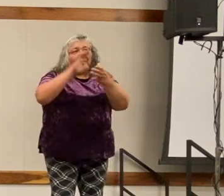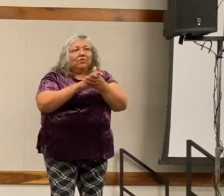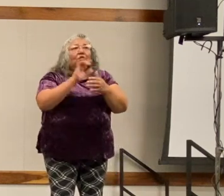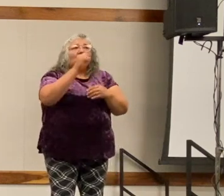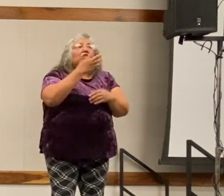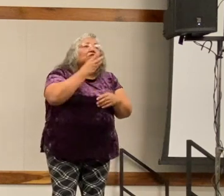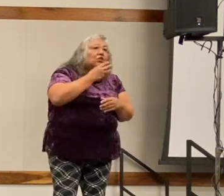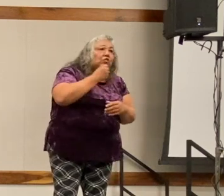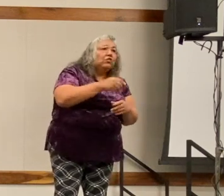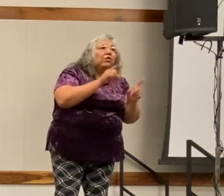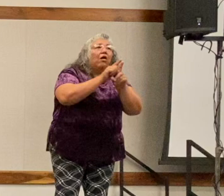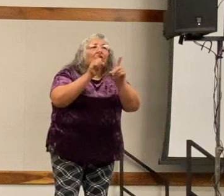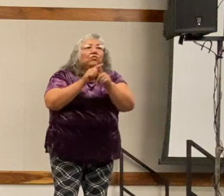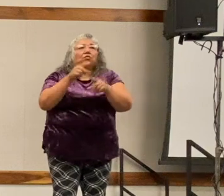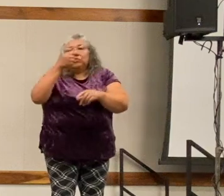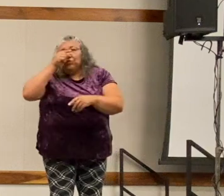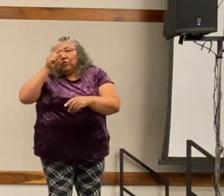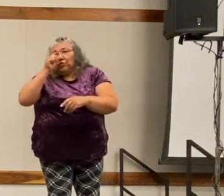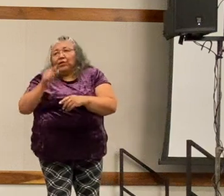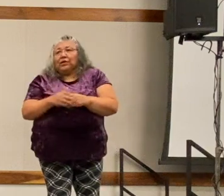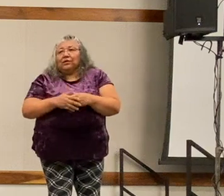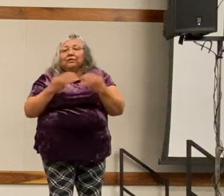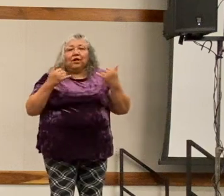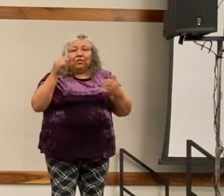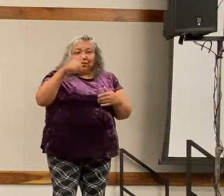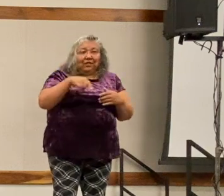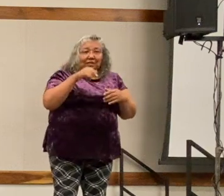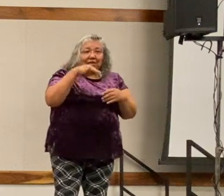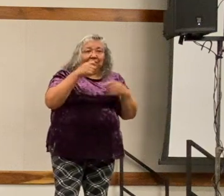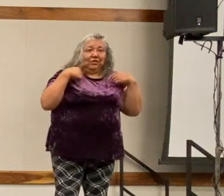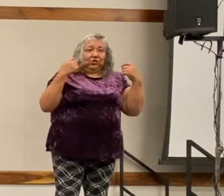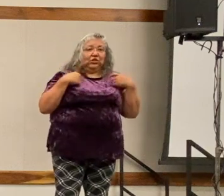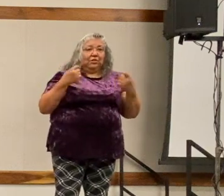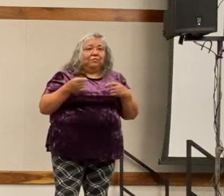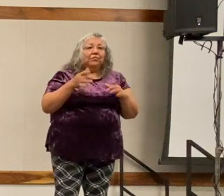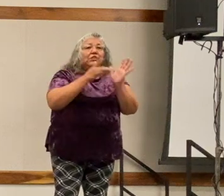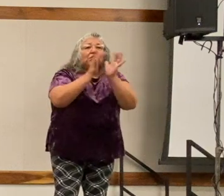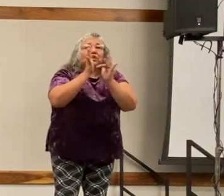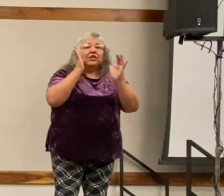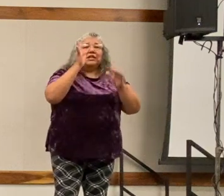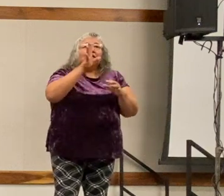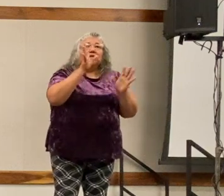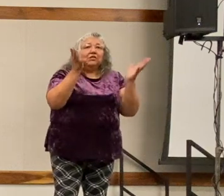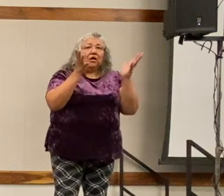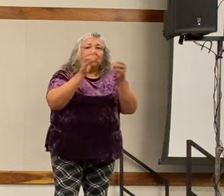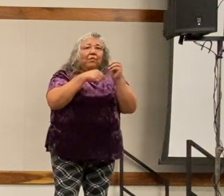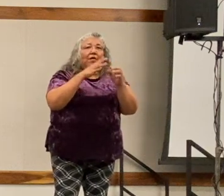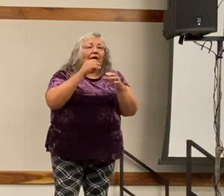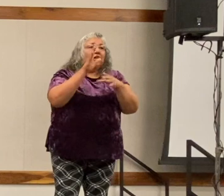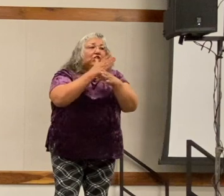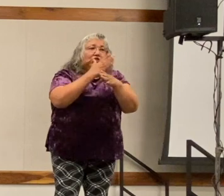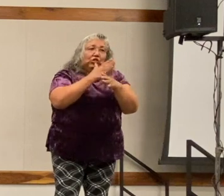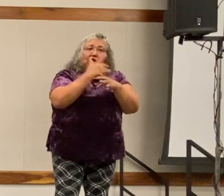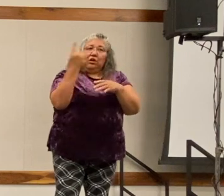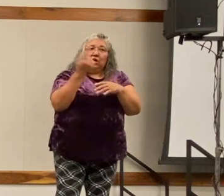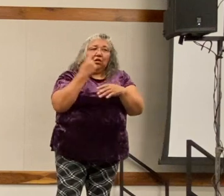Jew and also to the Greek, right? This is a gym where Jesus is talked about and shared